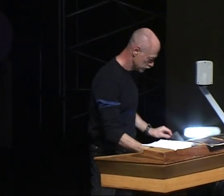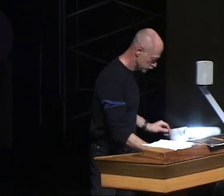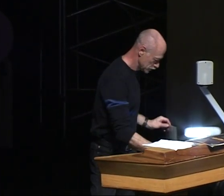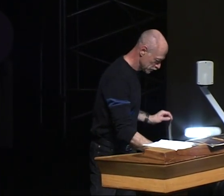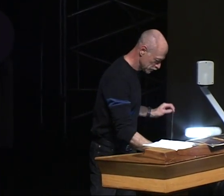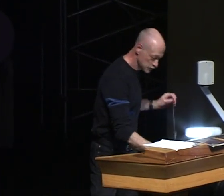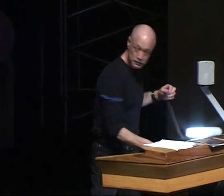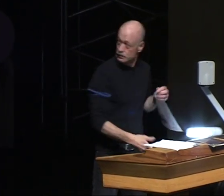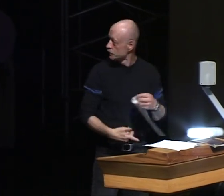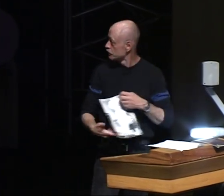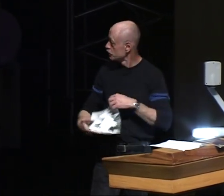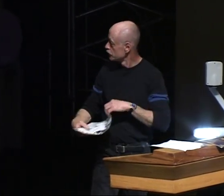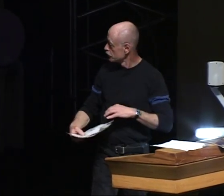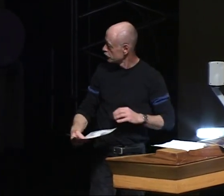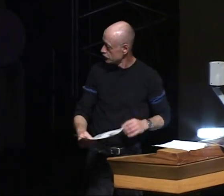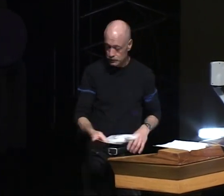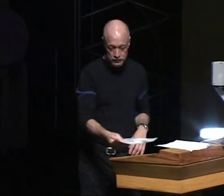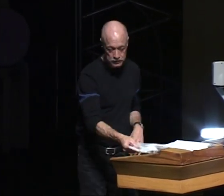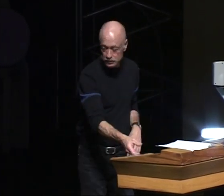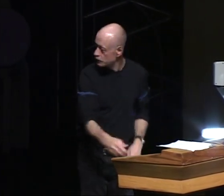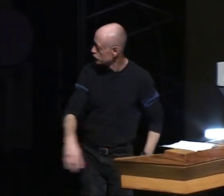folded.